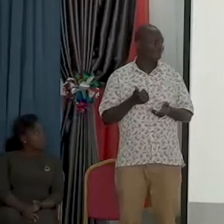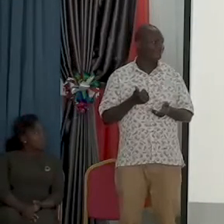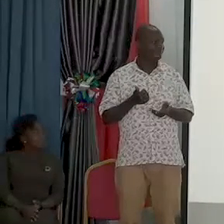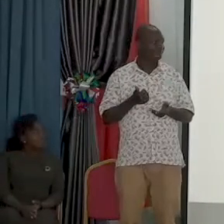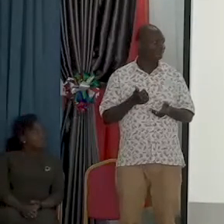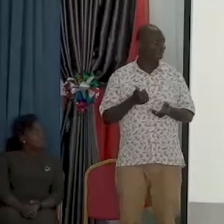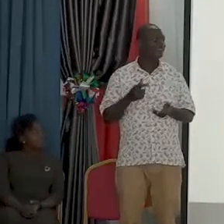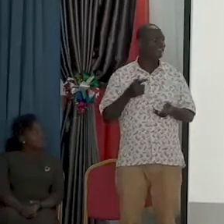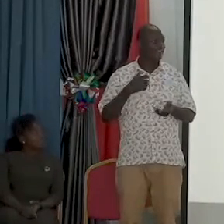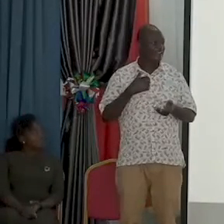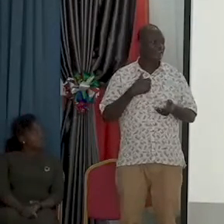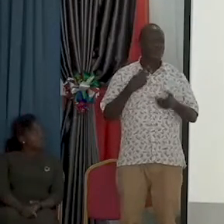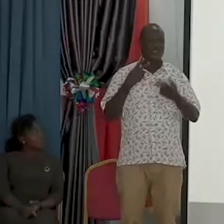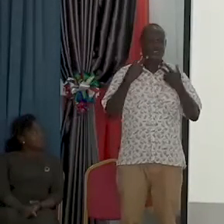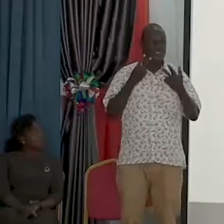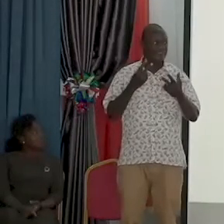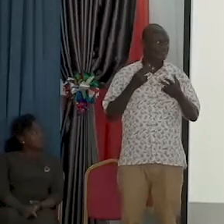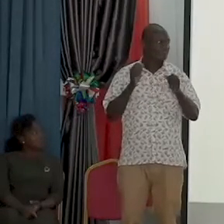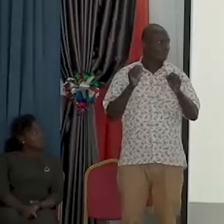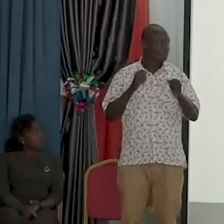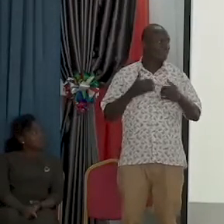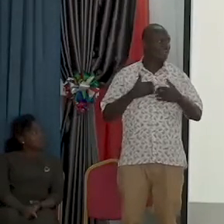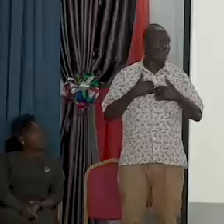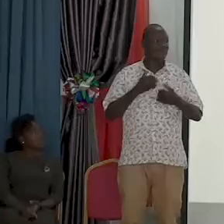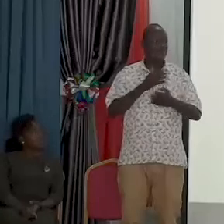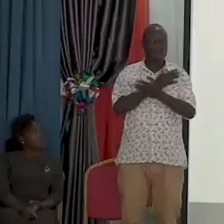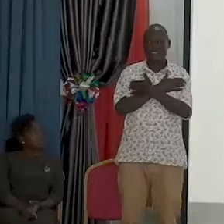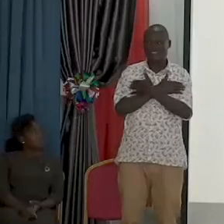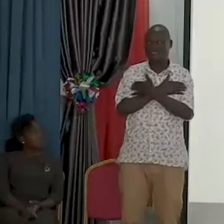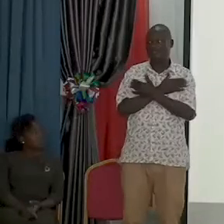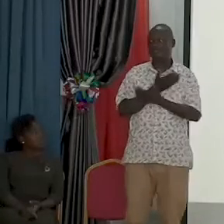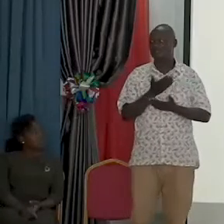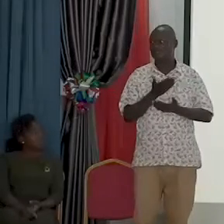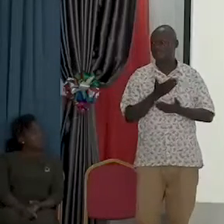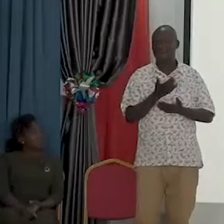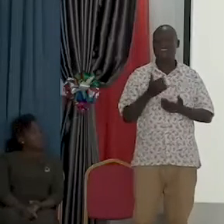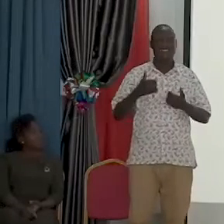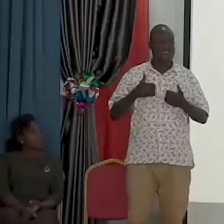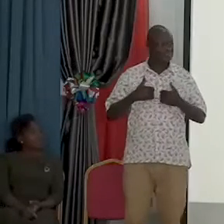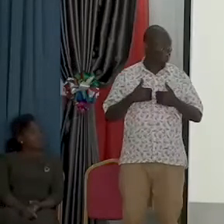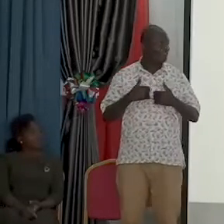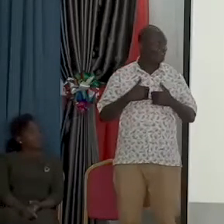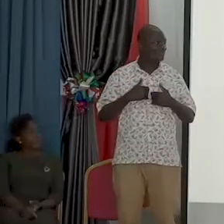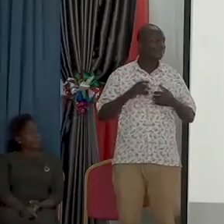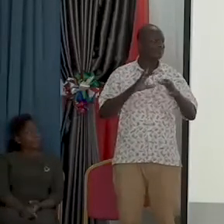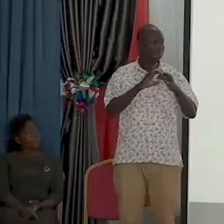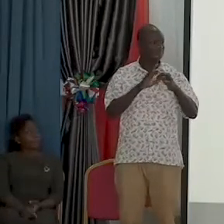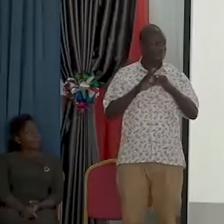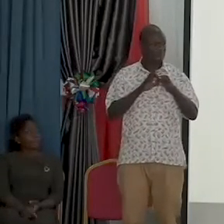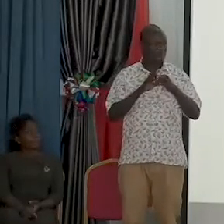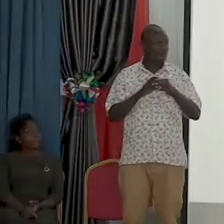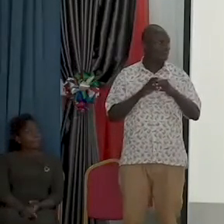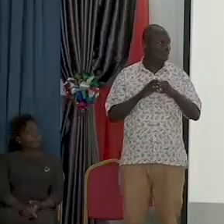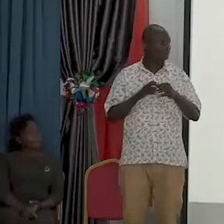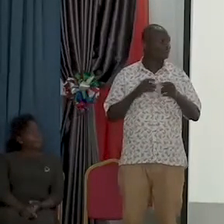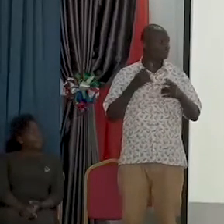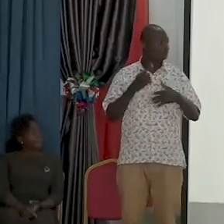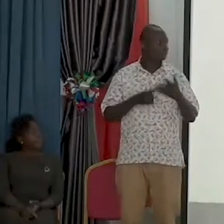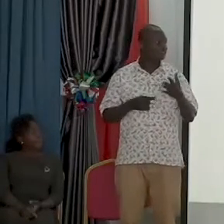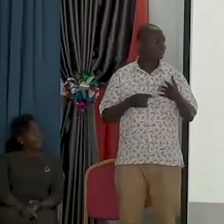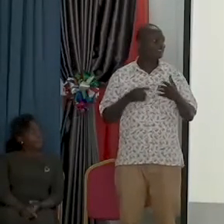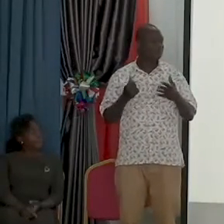a good listener? Do they have friends? Do they cooperate in the classroom? What are some things that